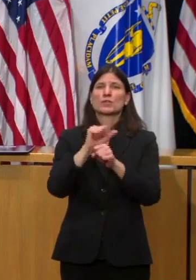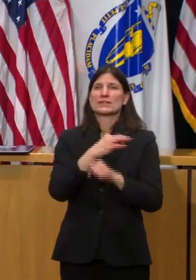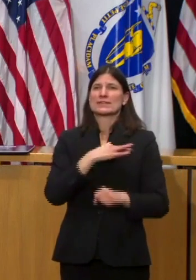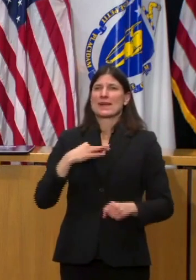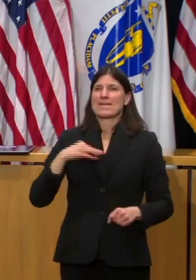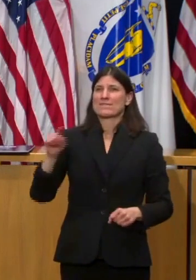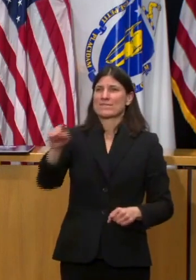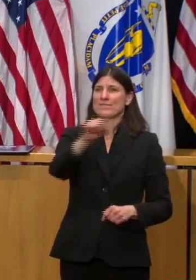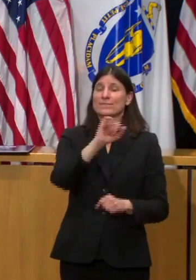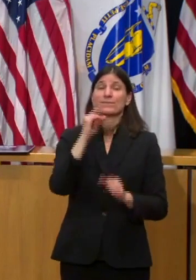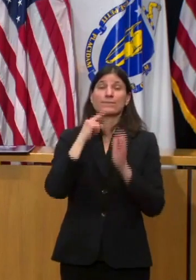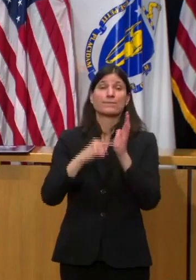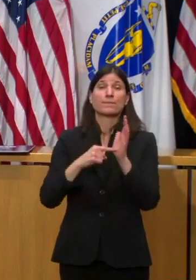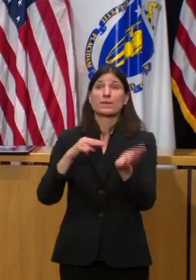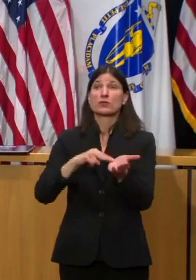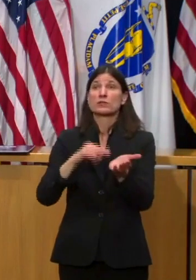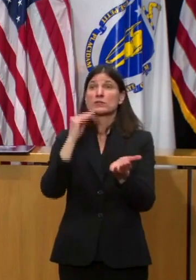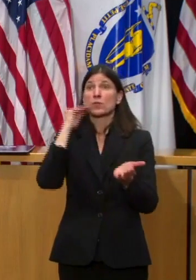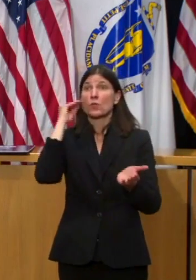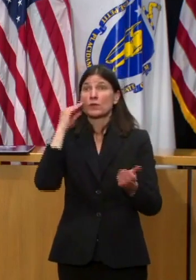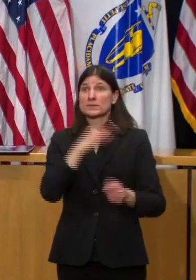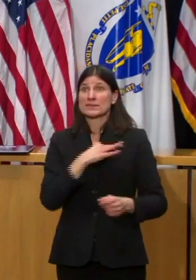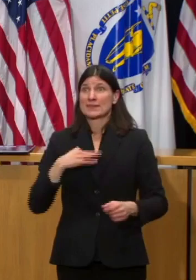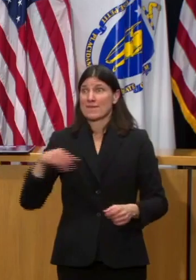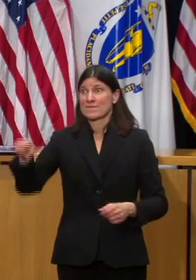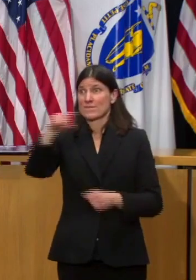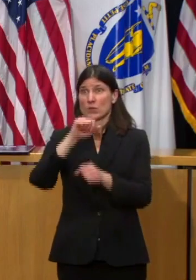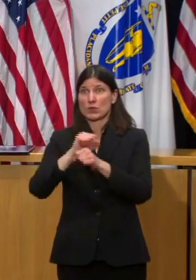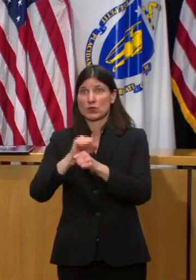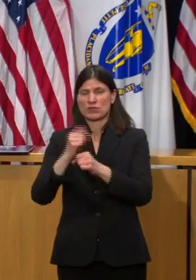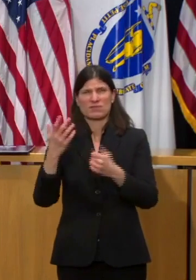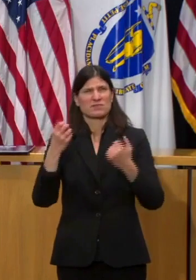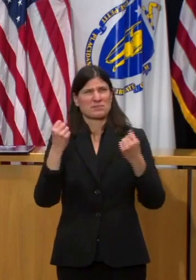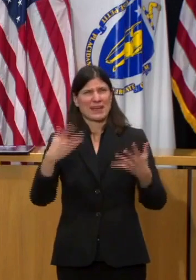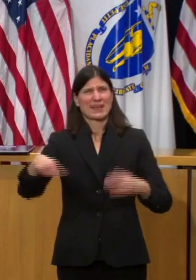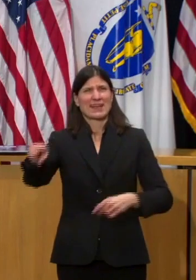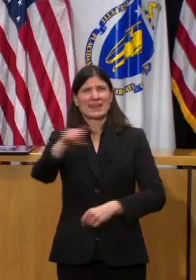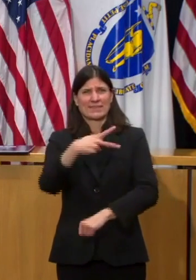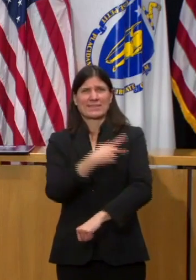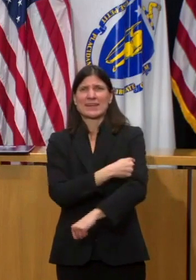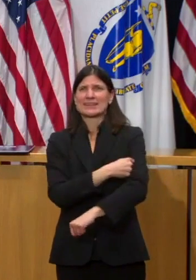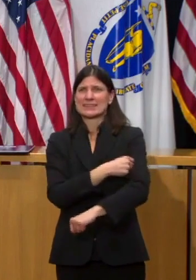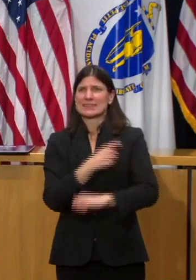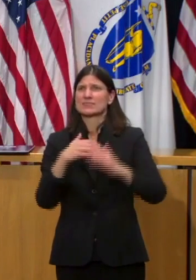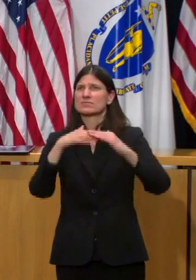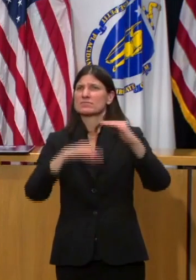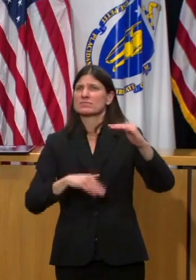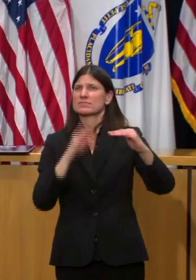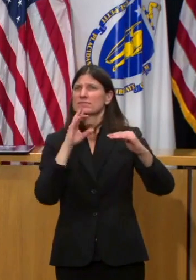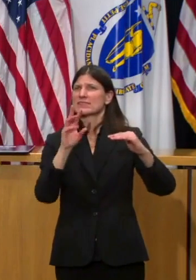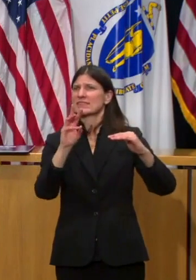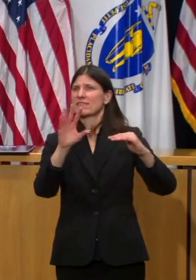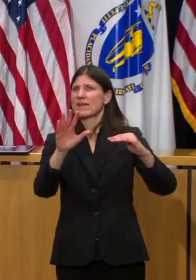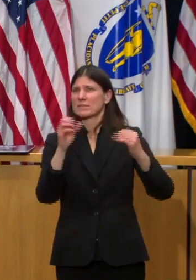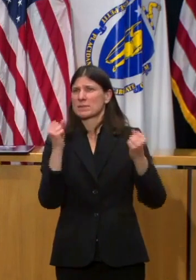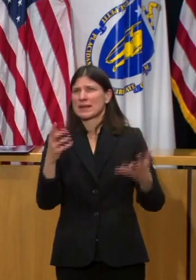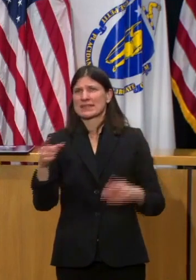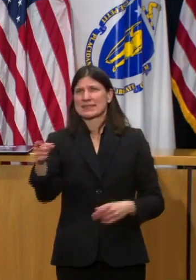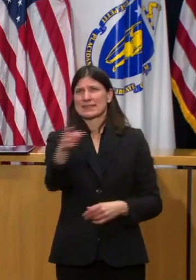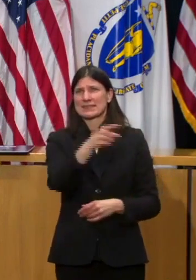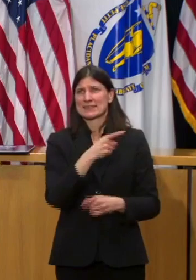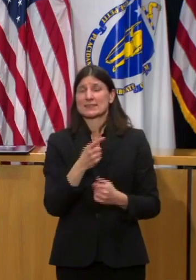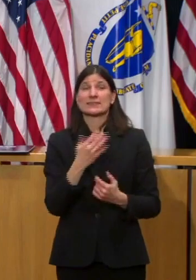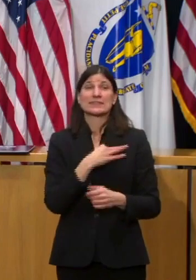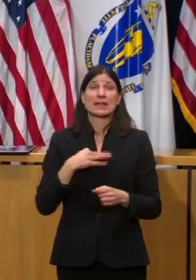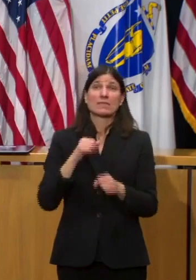vaccinated PCAs and home health care aides. We've already vaccinated a lot of people who are under certain ages. The one thing we have also learned through this